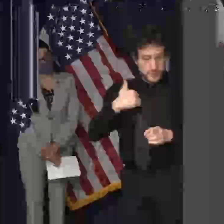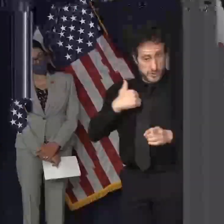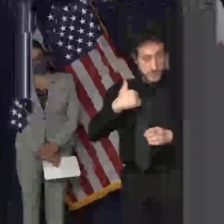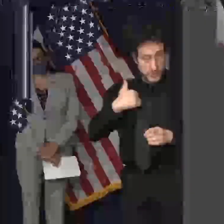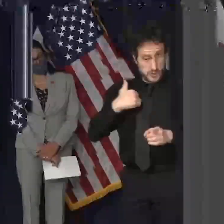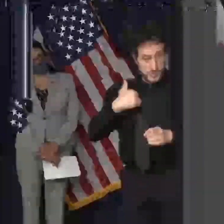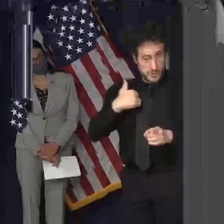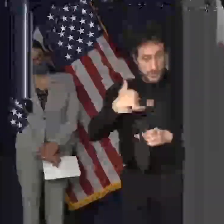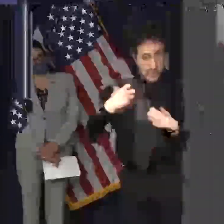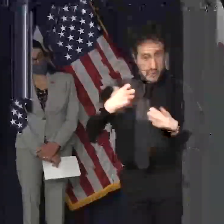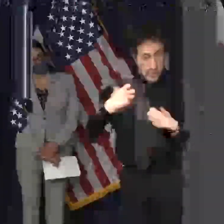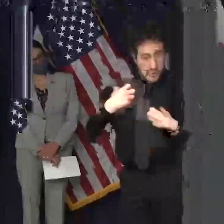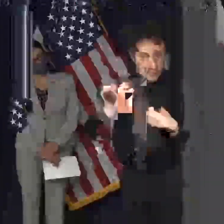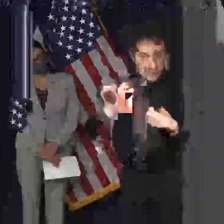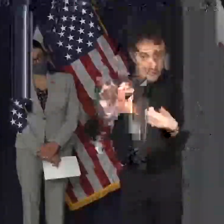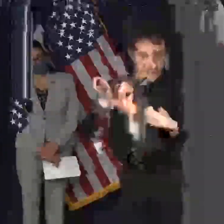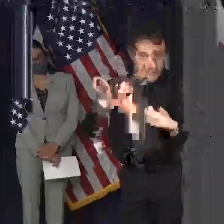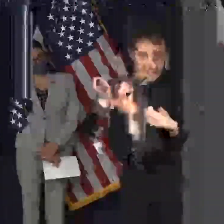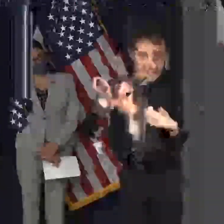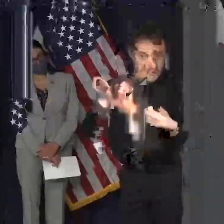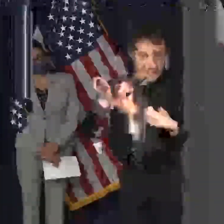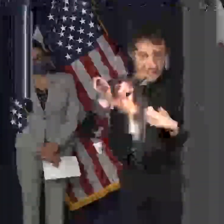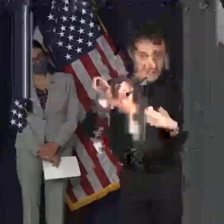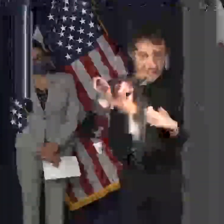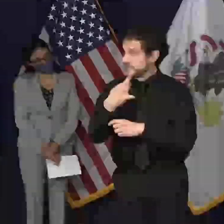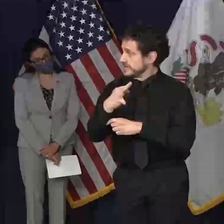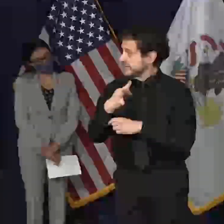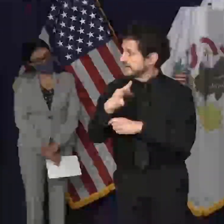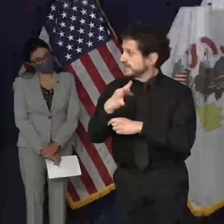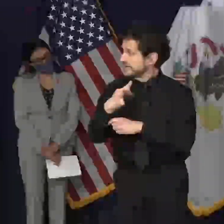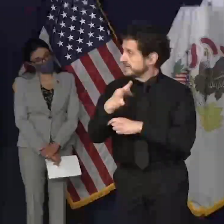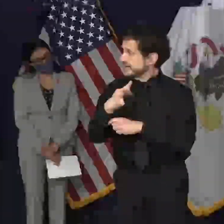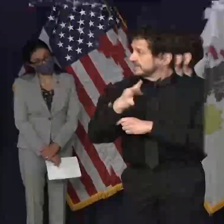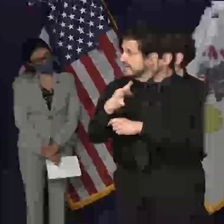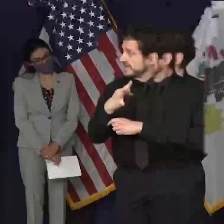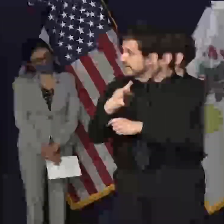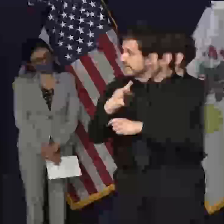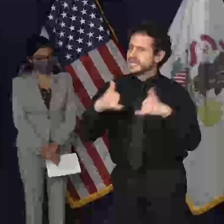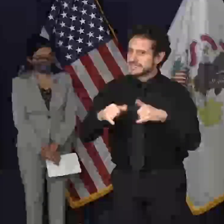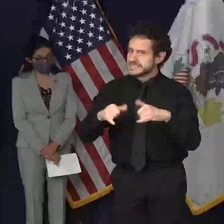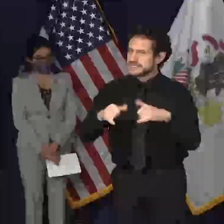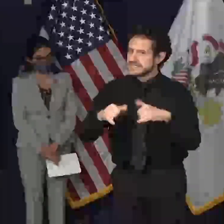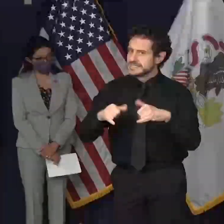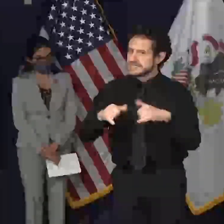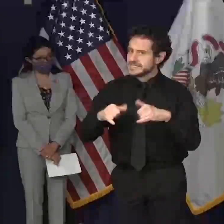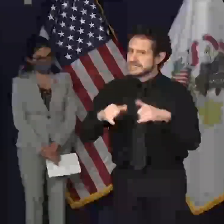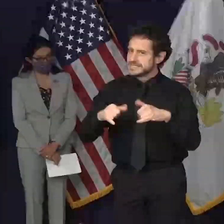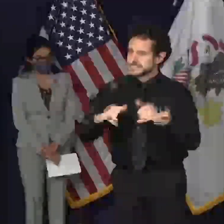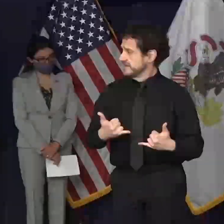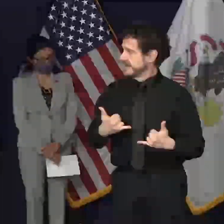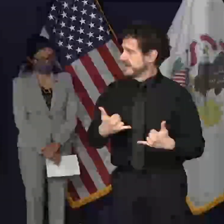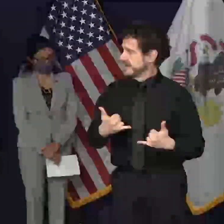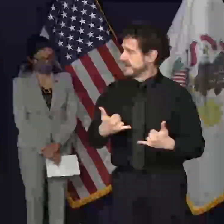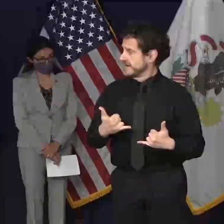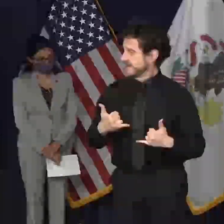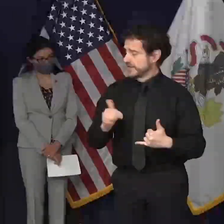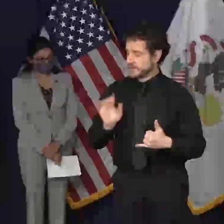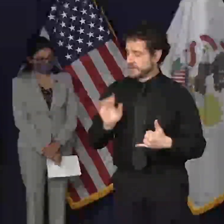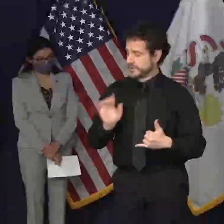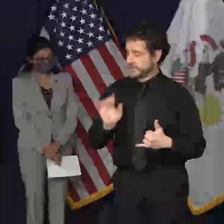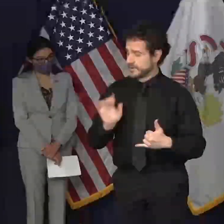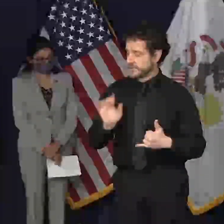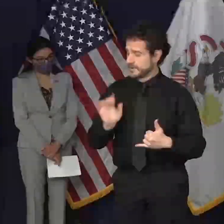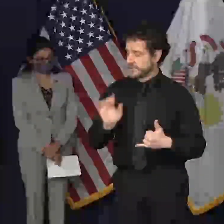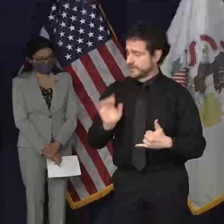away. It is still out there, and nothing that we're doing now is changing that fact. What we